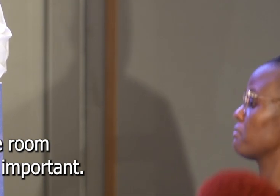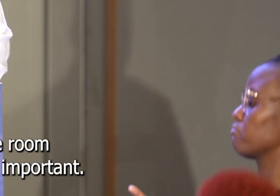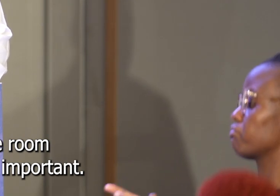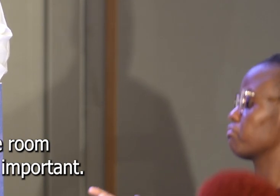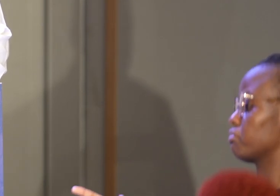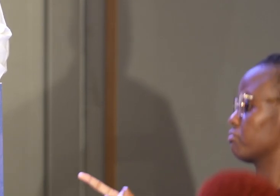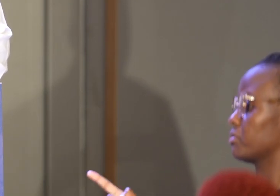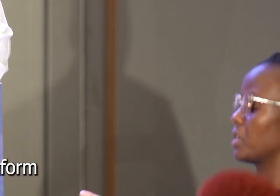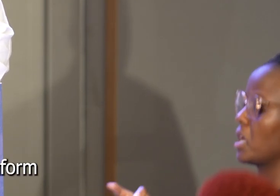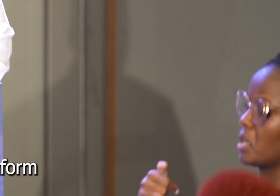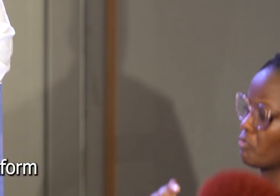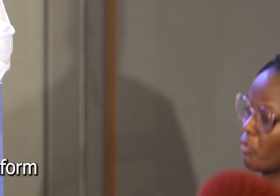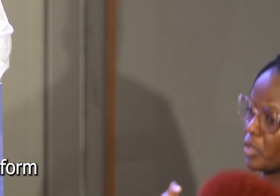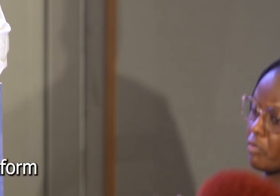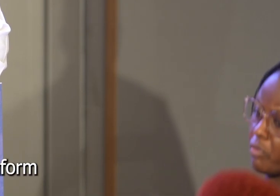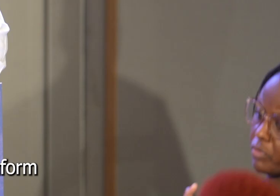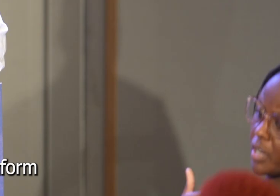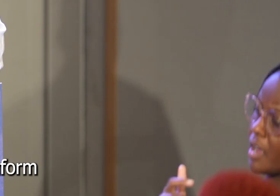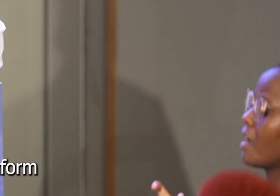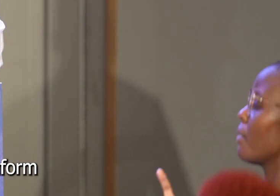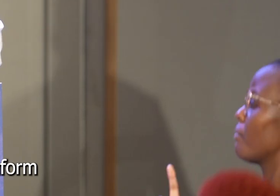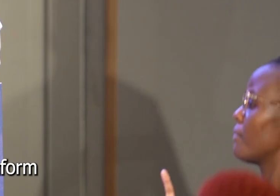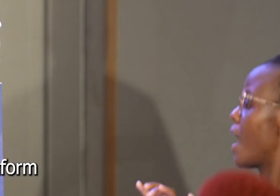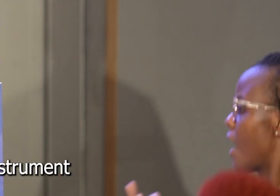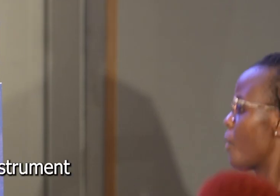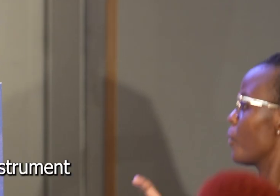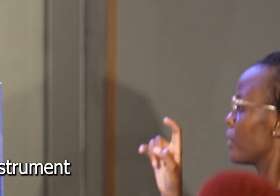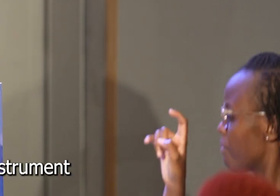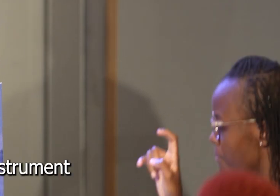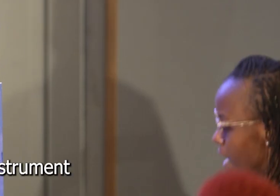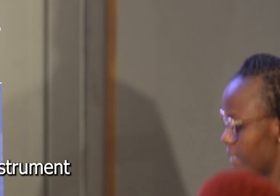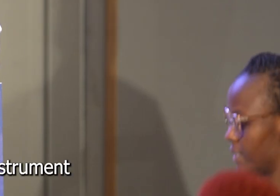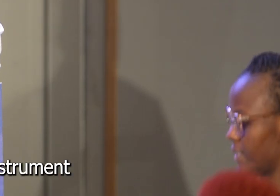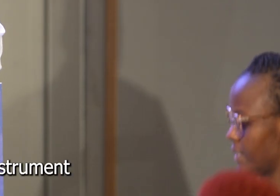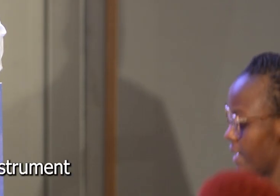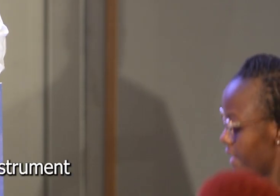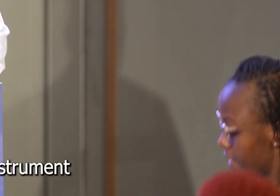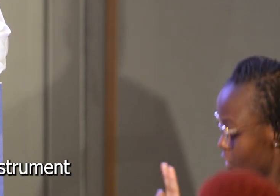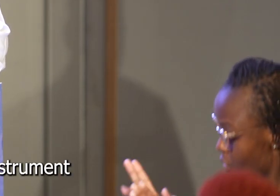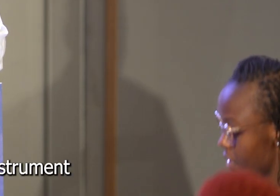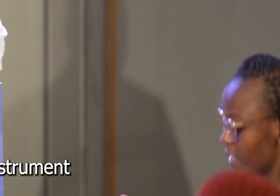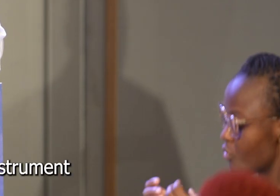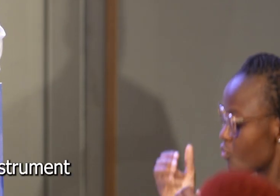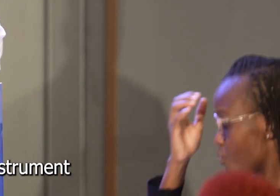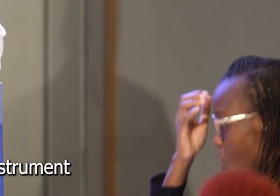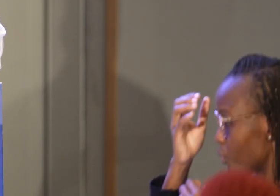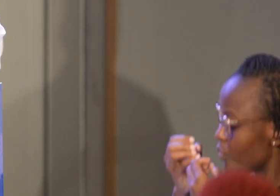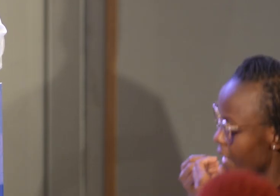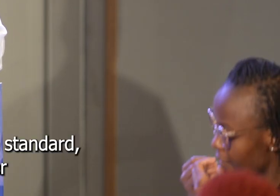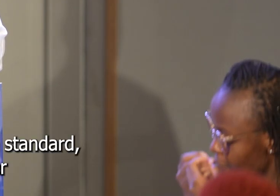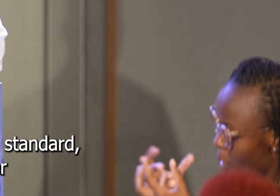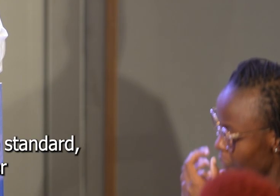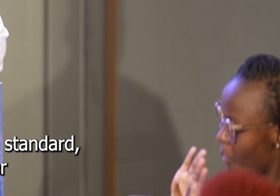is not important. We need them to inform whatever content is in that